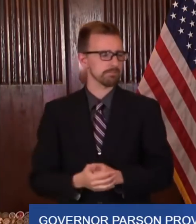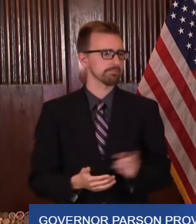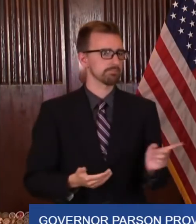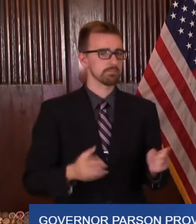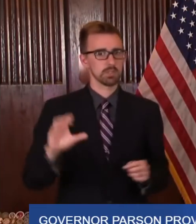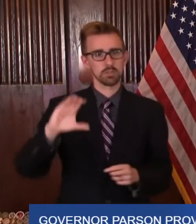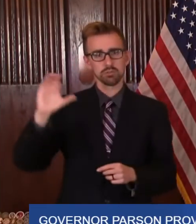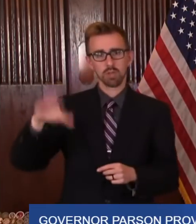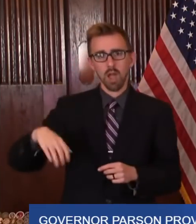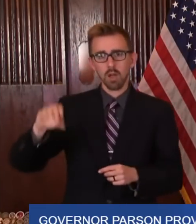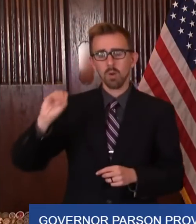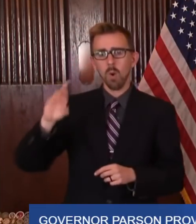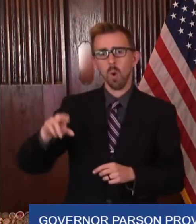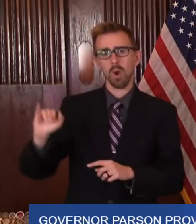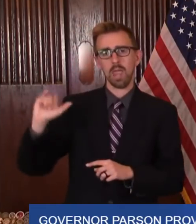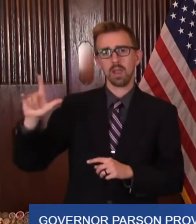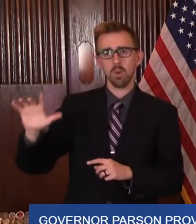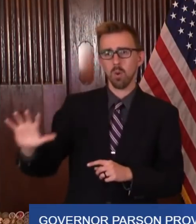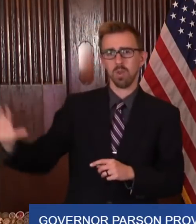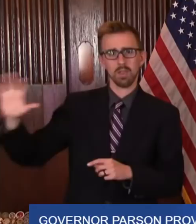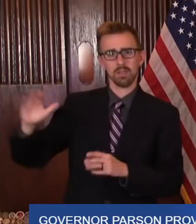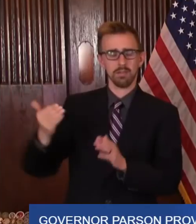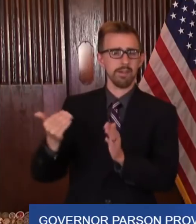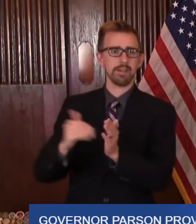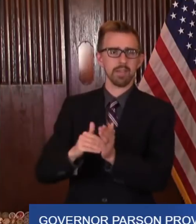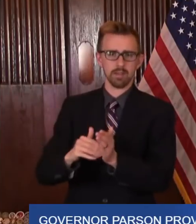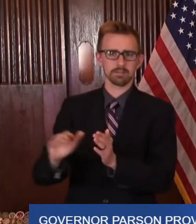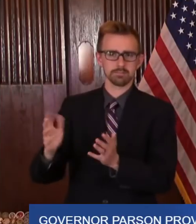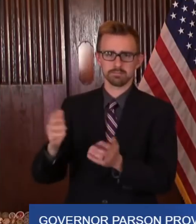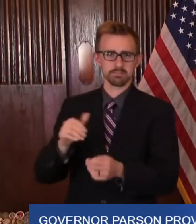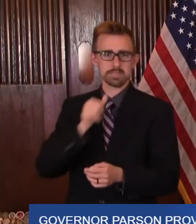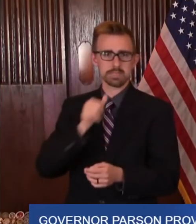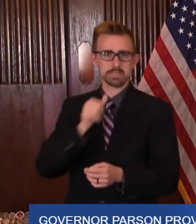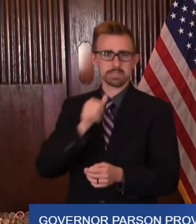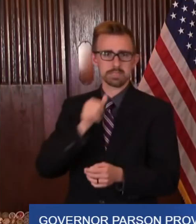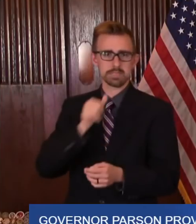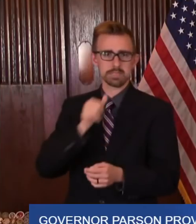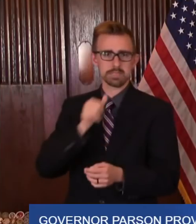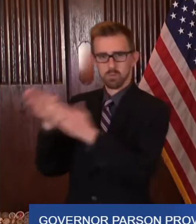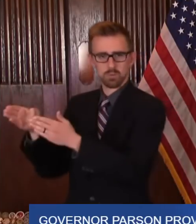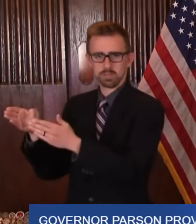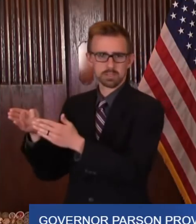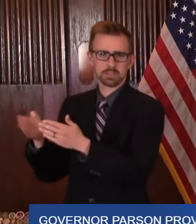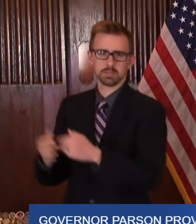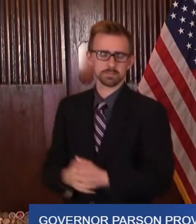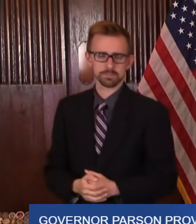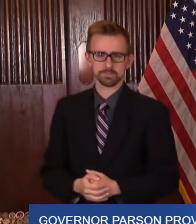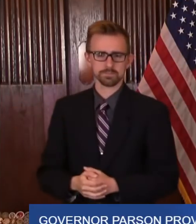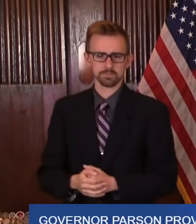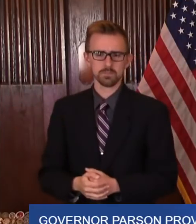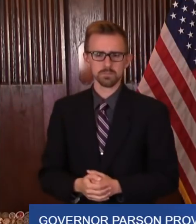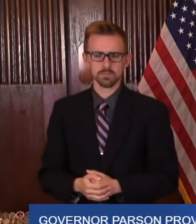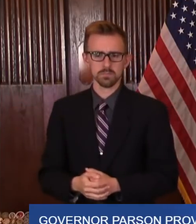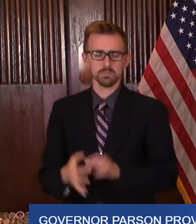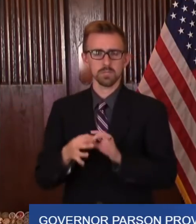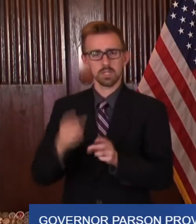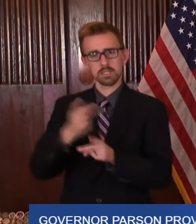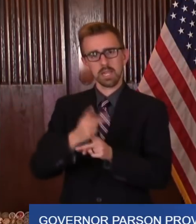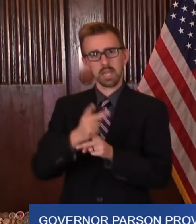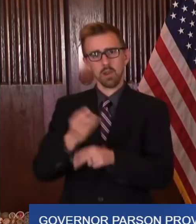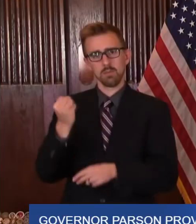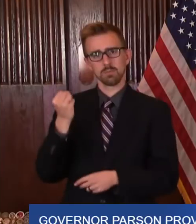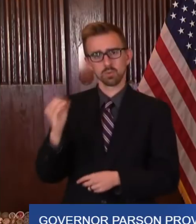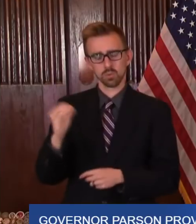in Chicago or what they do in Illinois is not my concern so much as far as taking care of